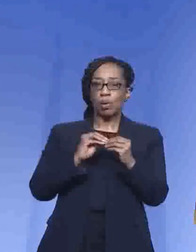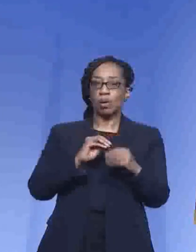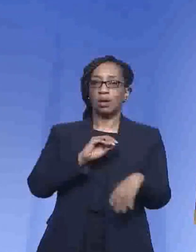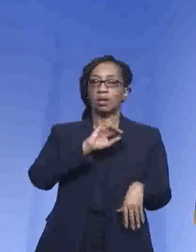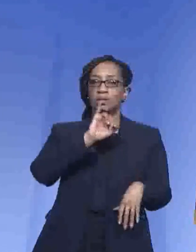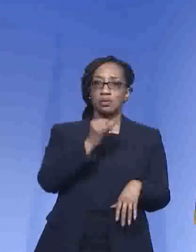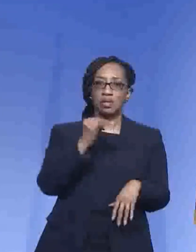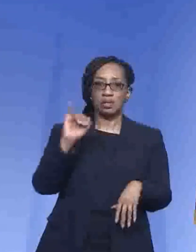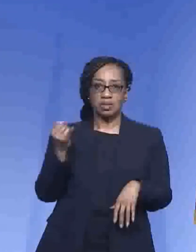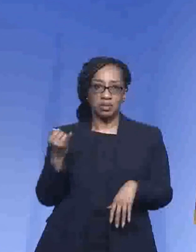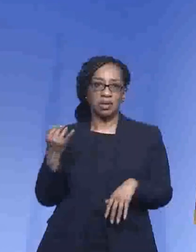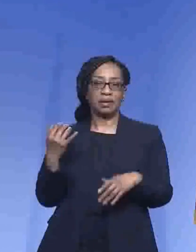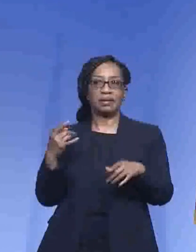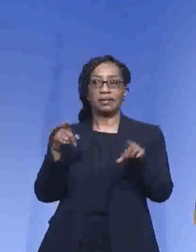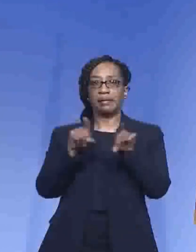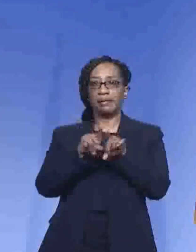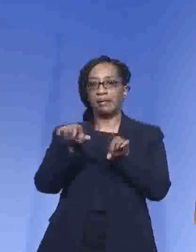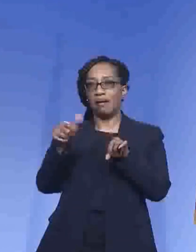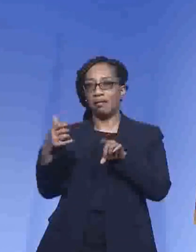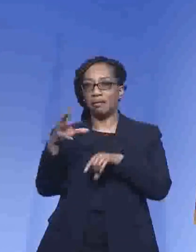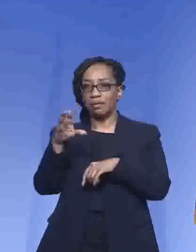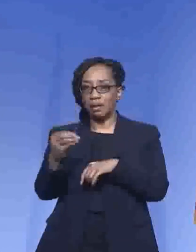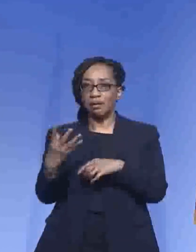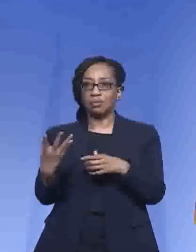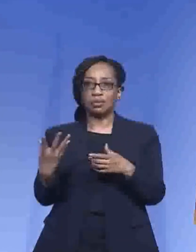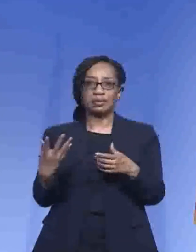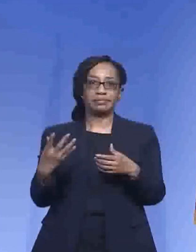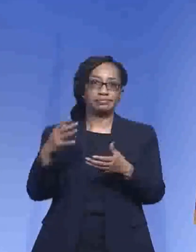supply. We're going to be prepared to handle